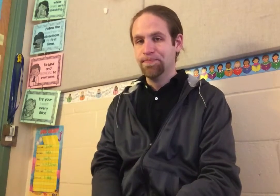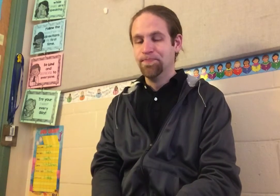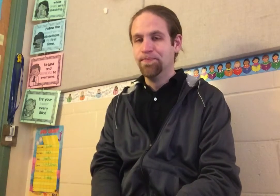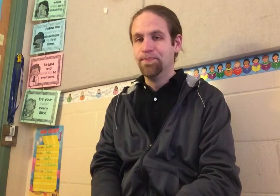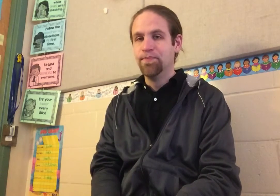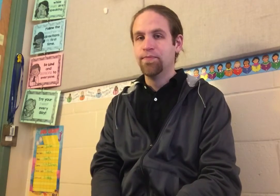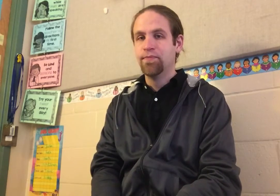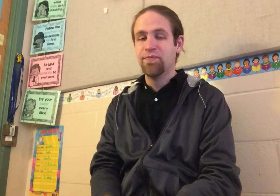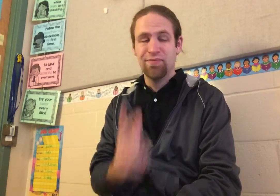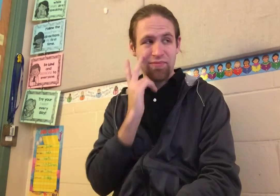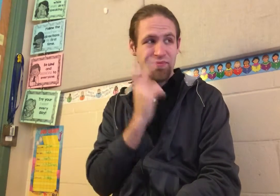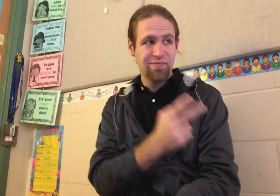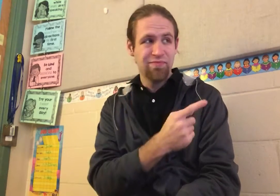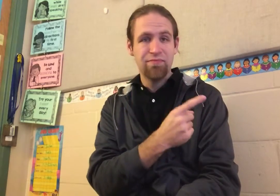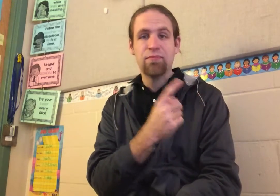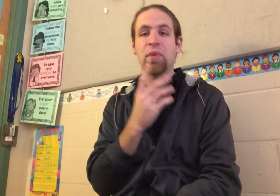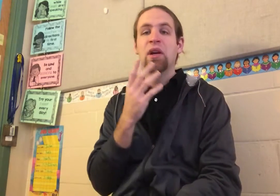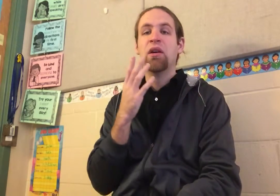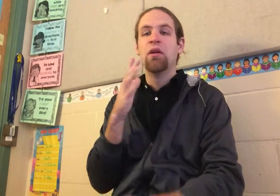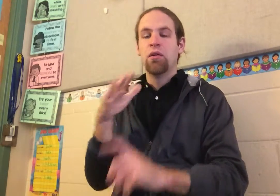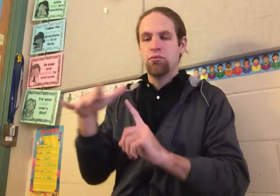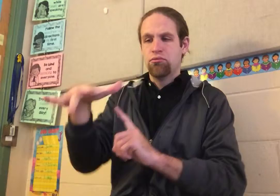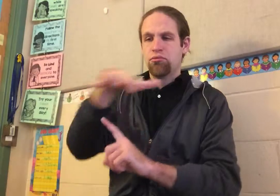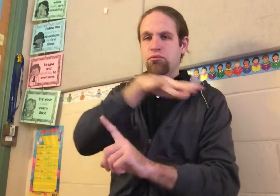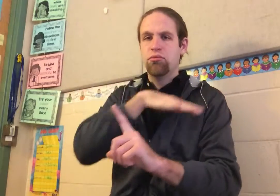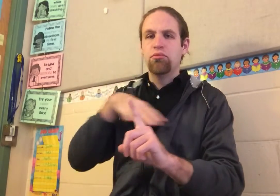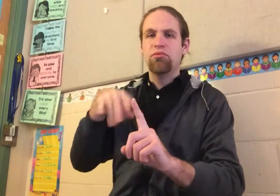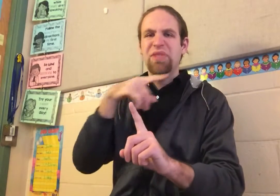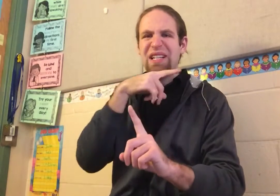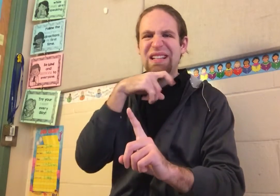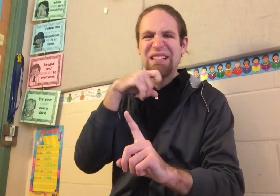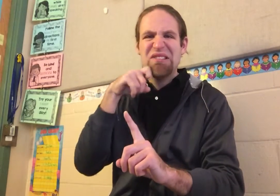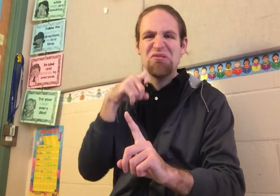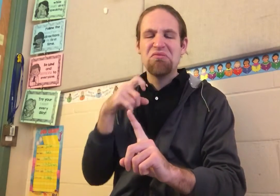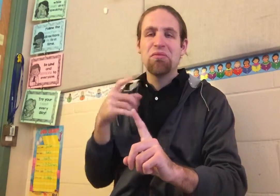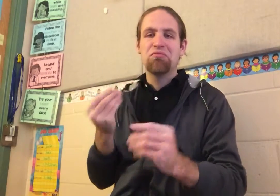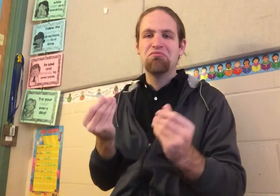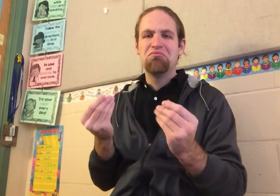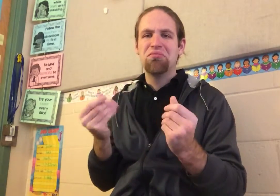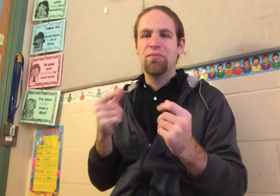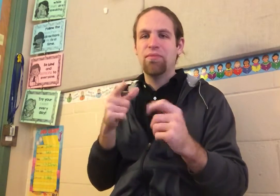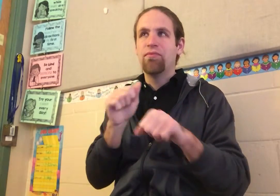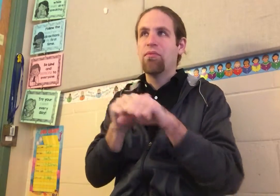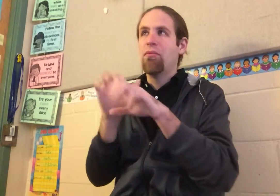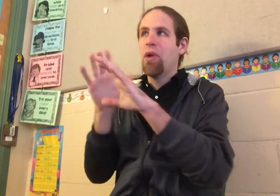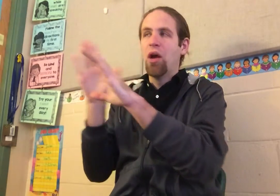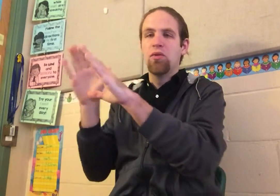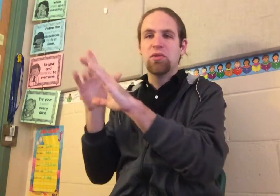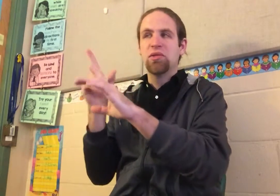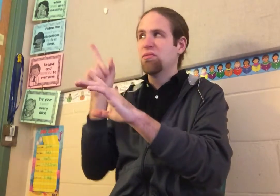You can see that this station is surrounded by a desert and there are mountains rising up in the distance.